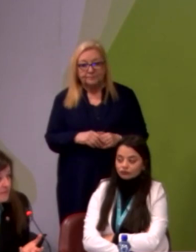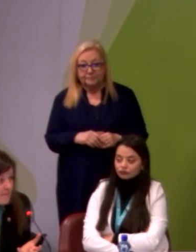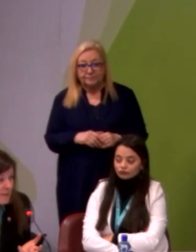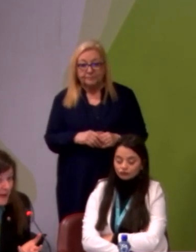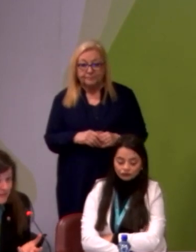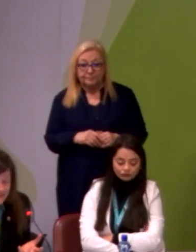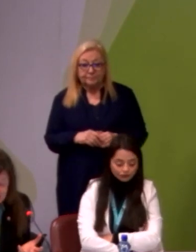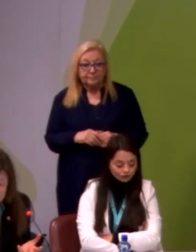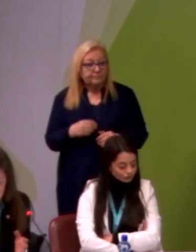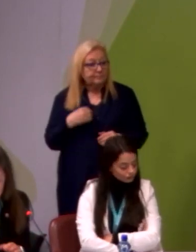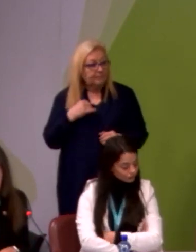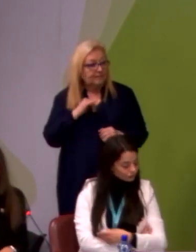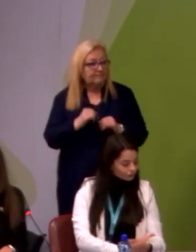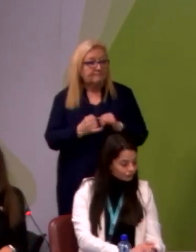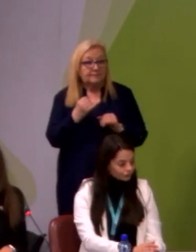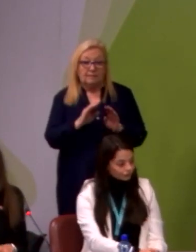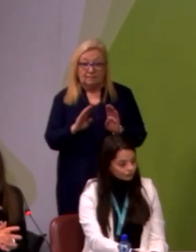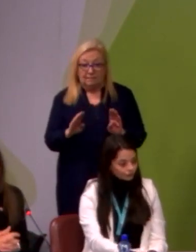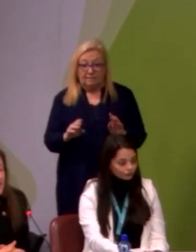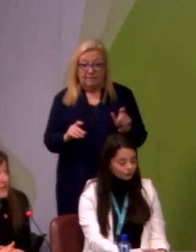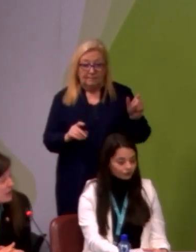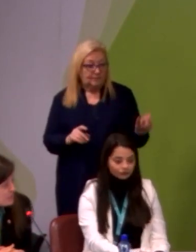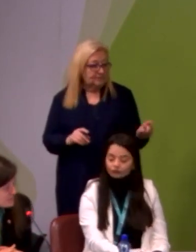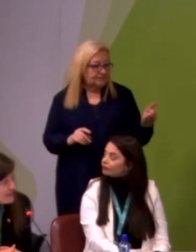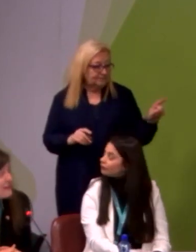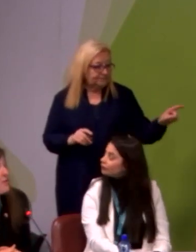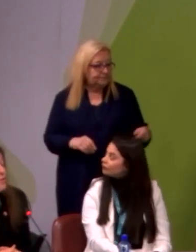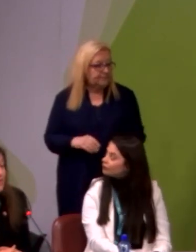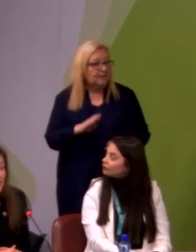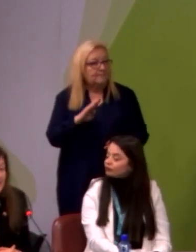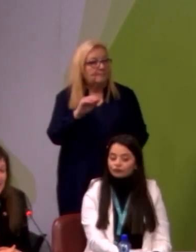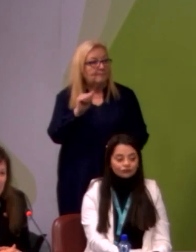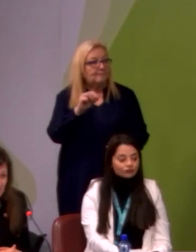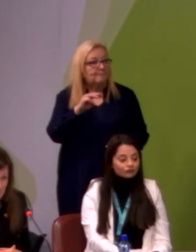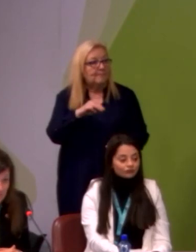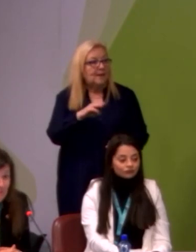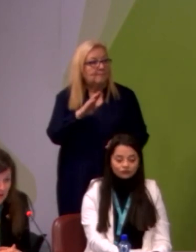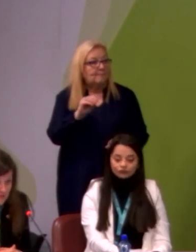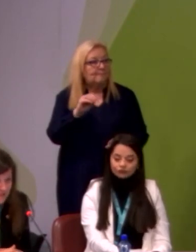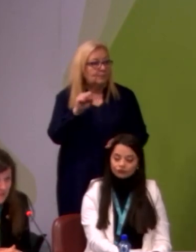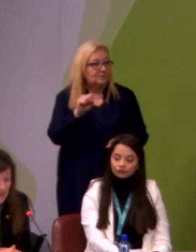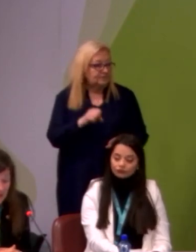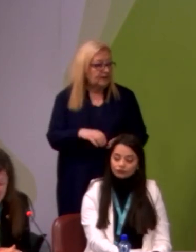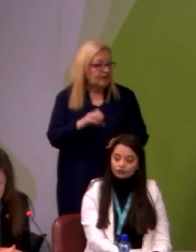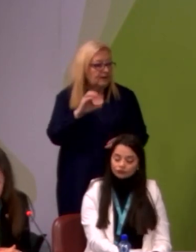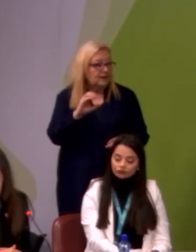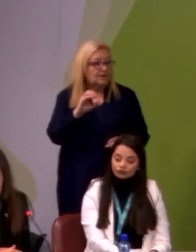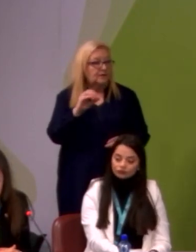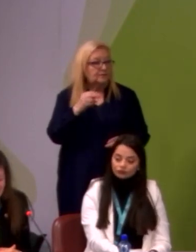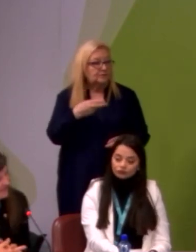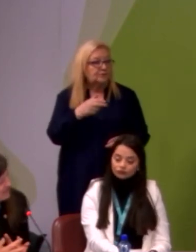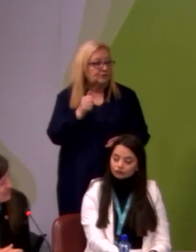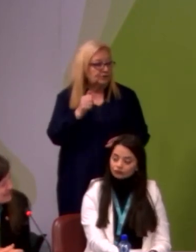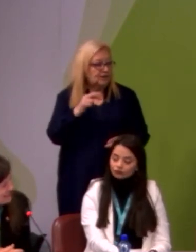final panelist today is Bambos Haralambos, who is a member of parliament from the UK.